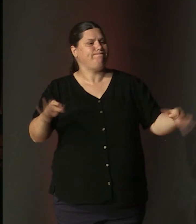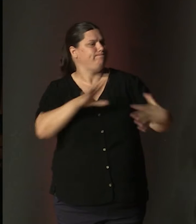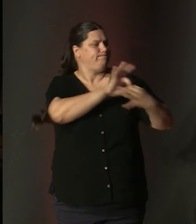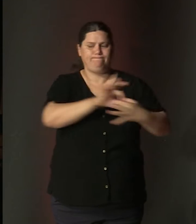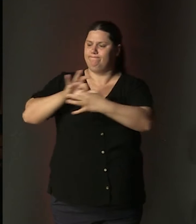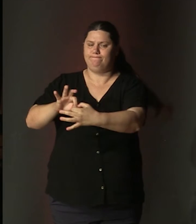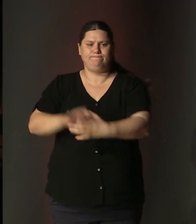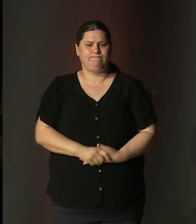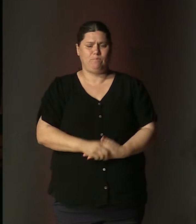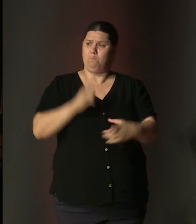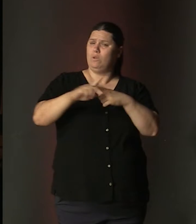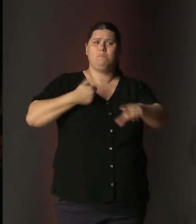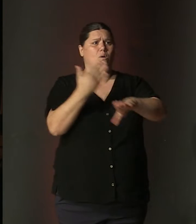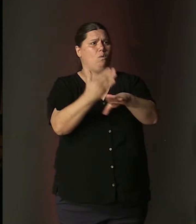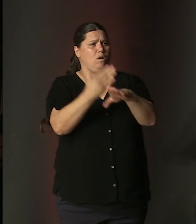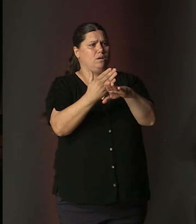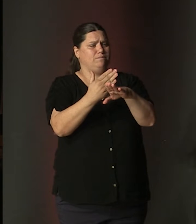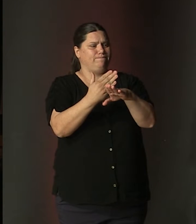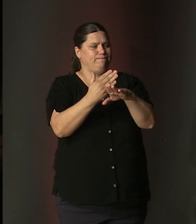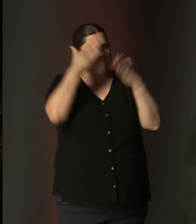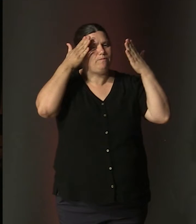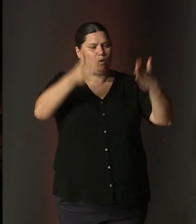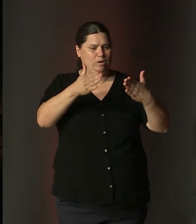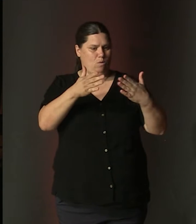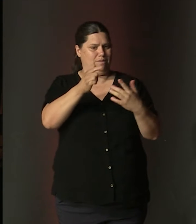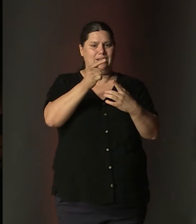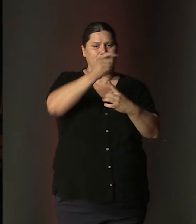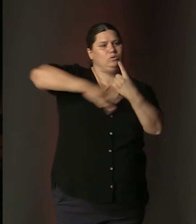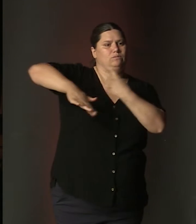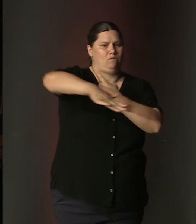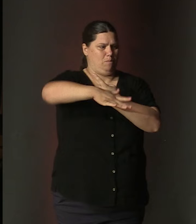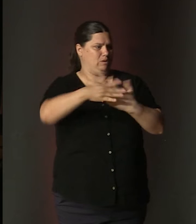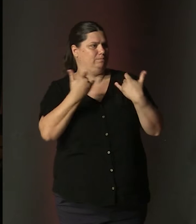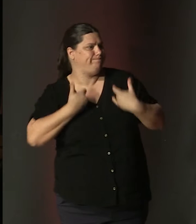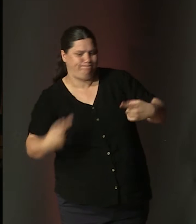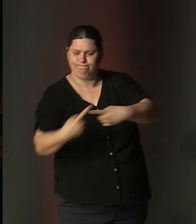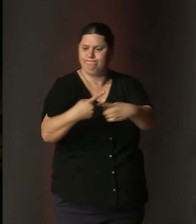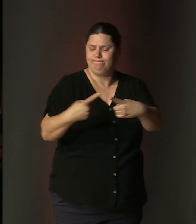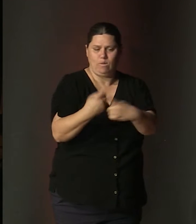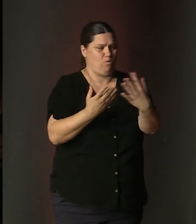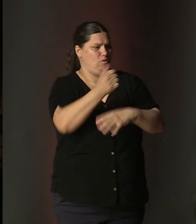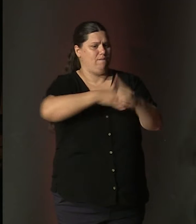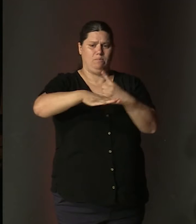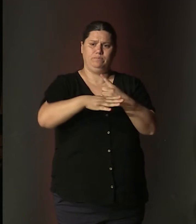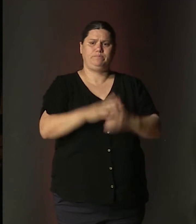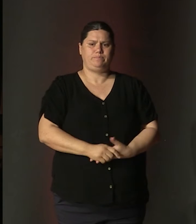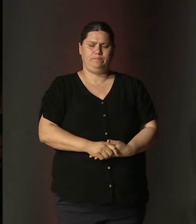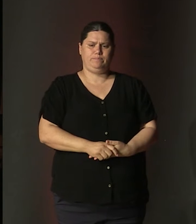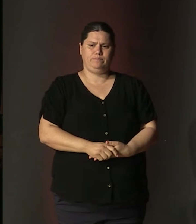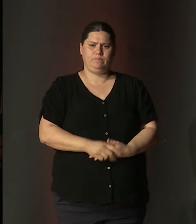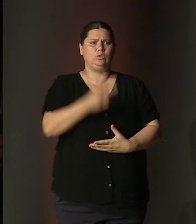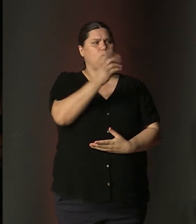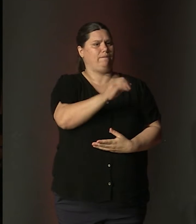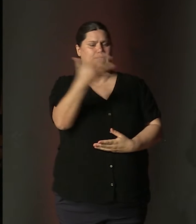of my career has been devoted to addressing the social and environmental ills of mining. And in 2013, I found myself